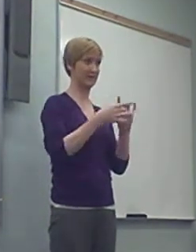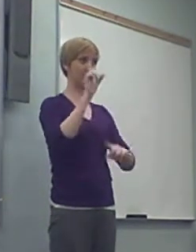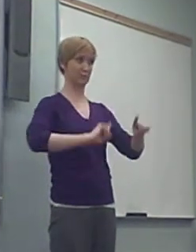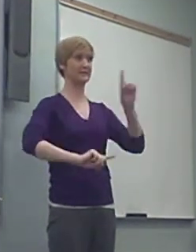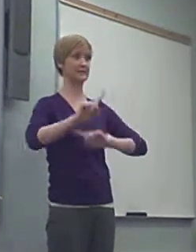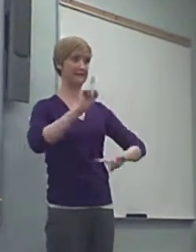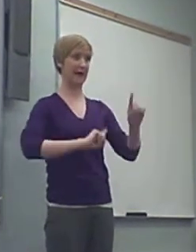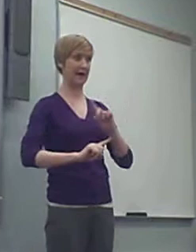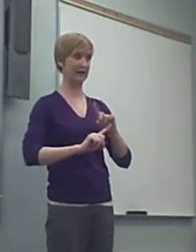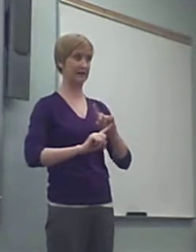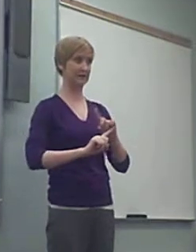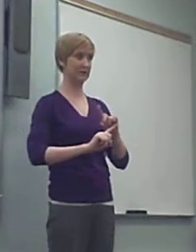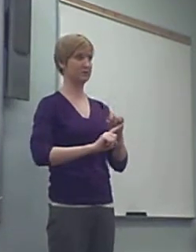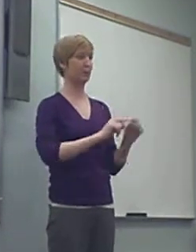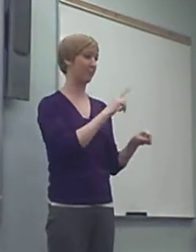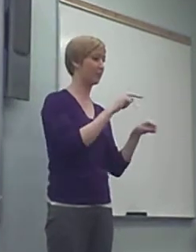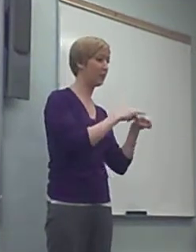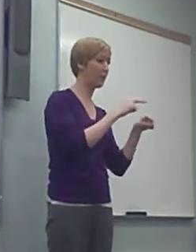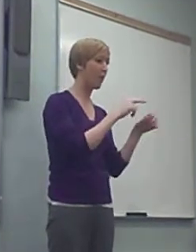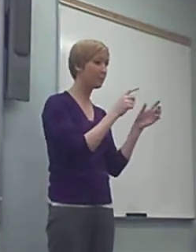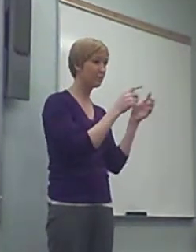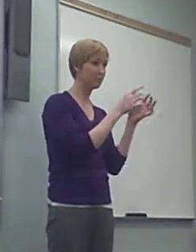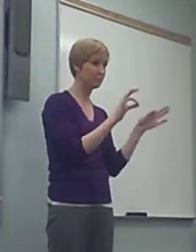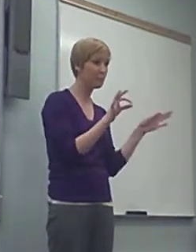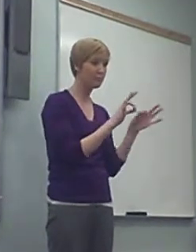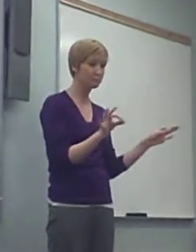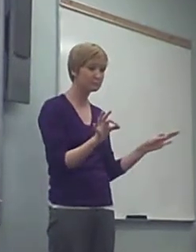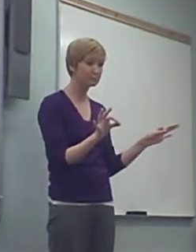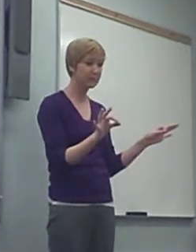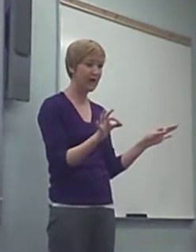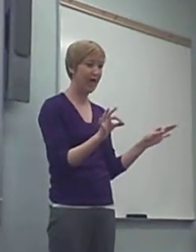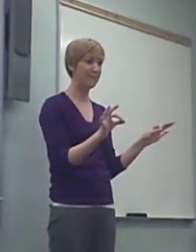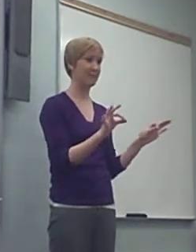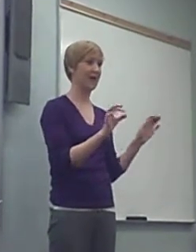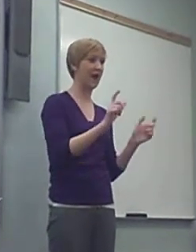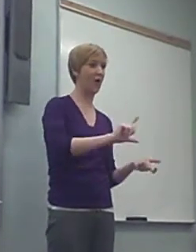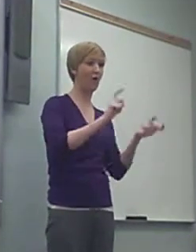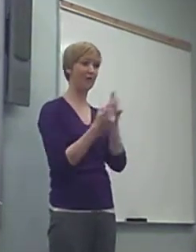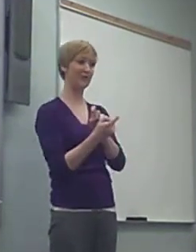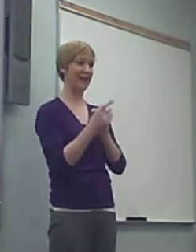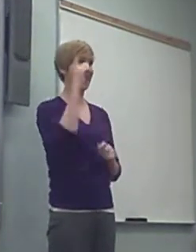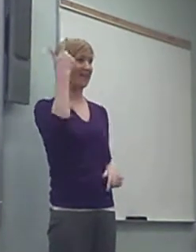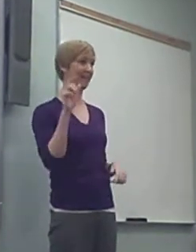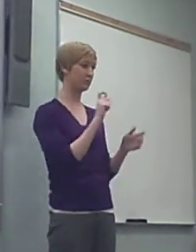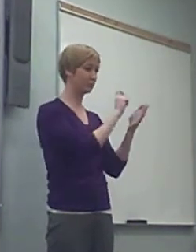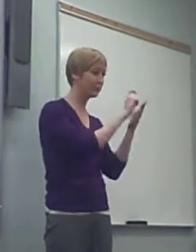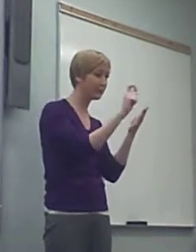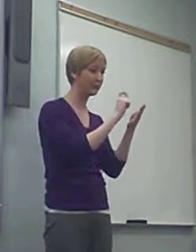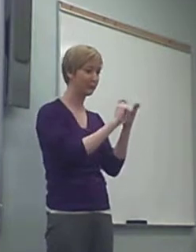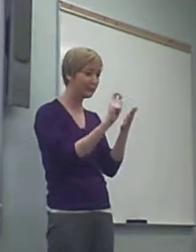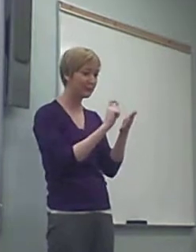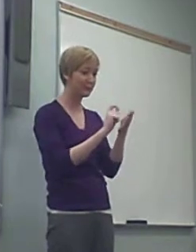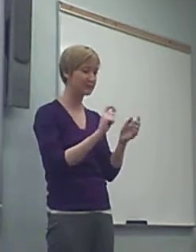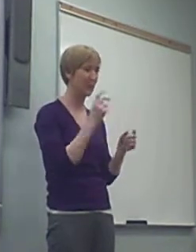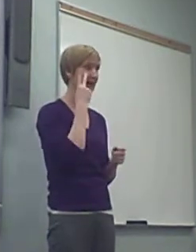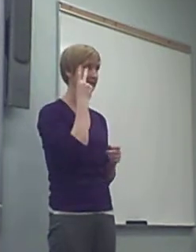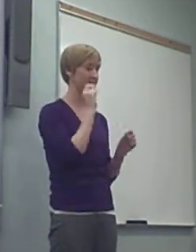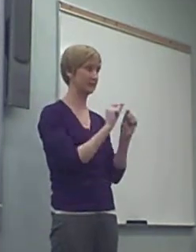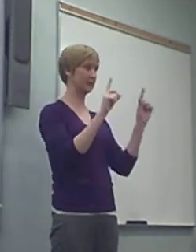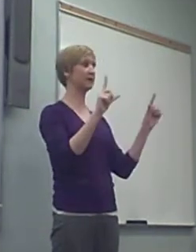then the capital lines of my gloss. So I alternate that, and then I highlight with yellow my gloss so it really pops out. But if I do it all gloss, then it